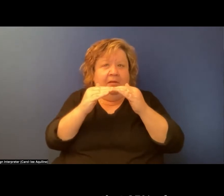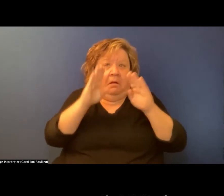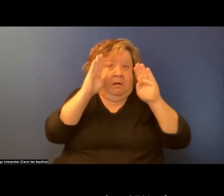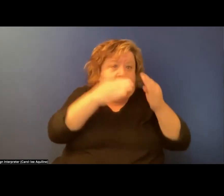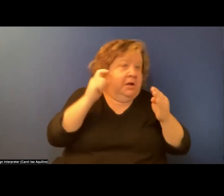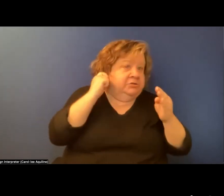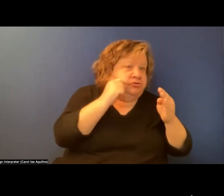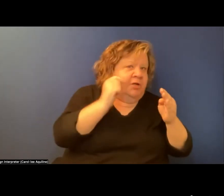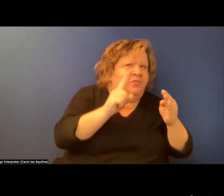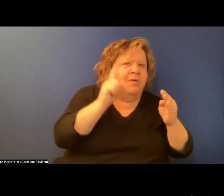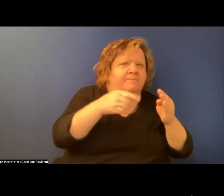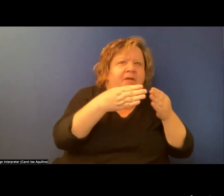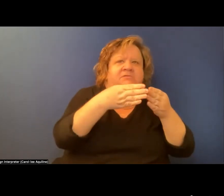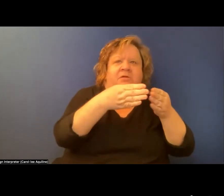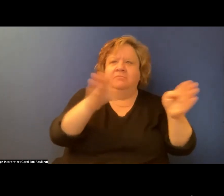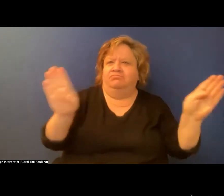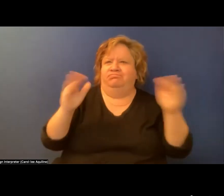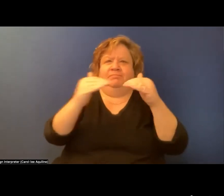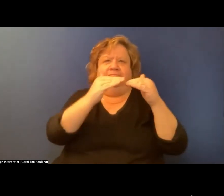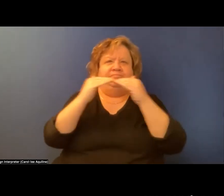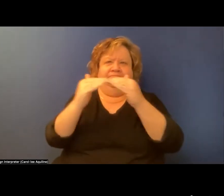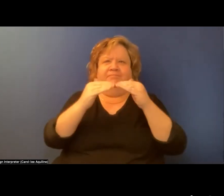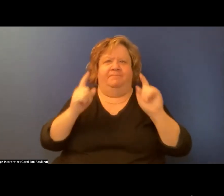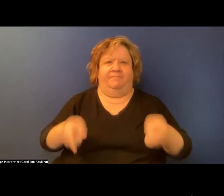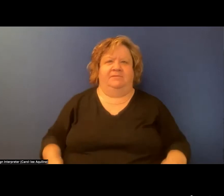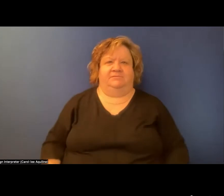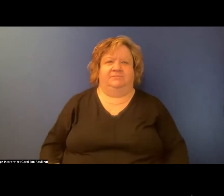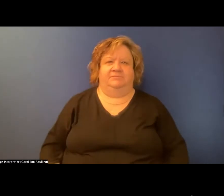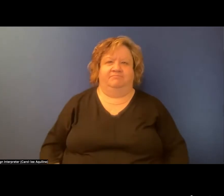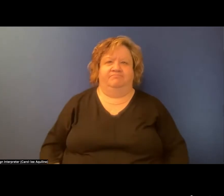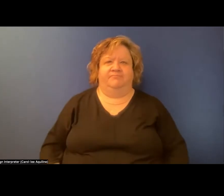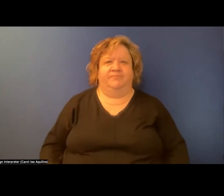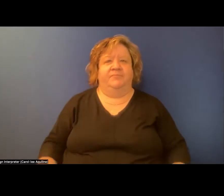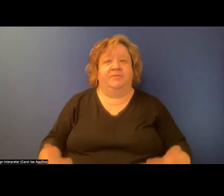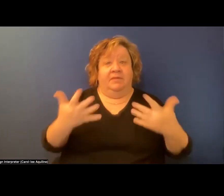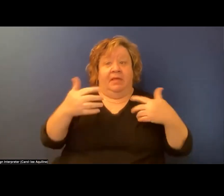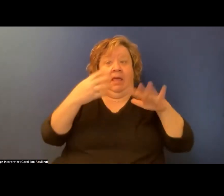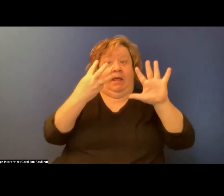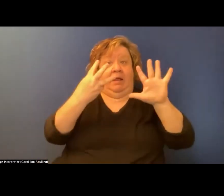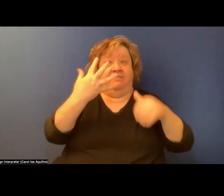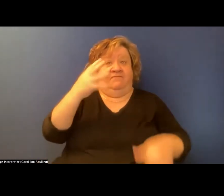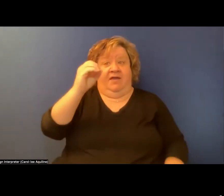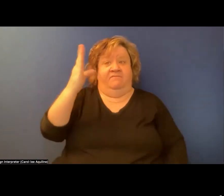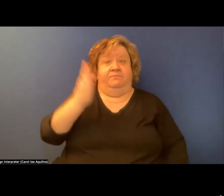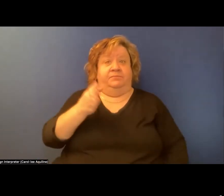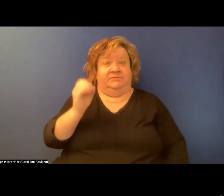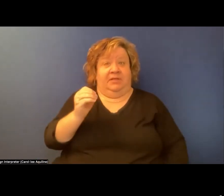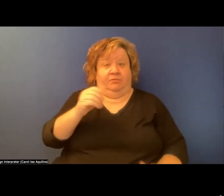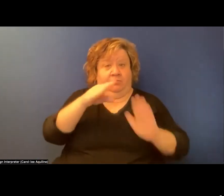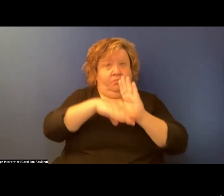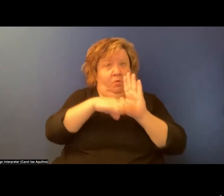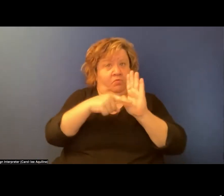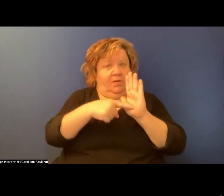development cooperation are gender-targeted actions and that all of them are inclusive. Finland was a key